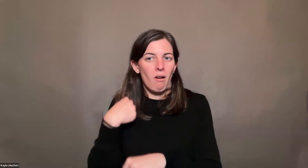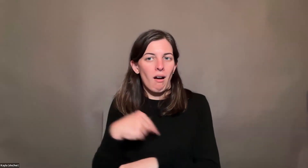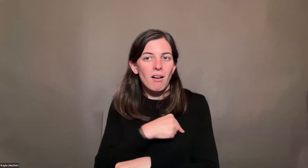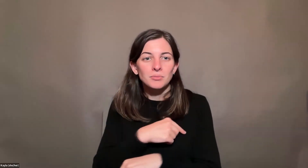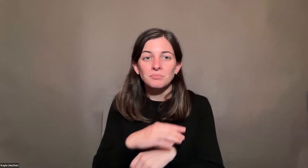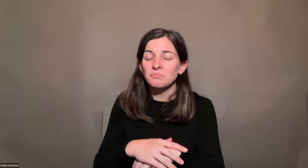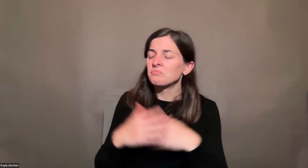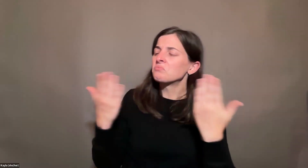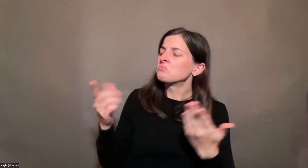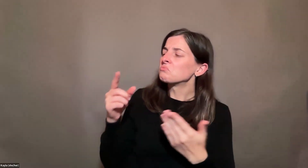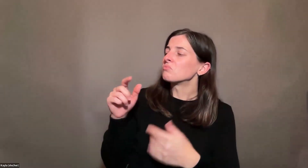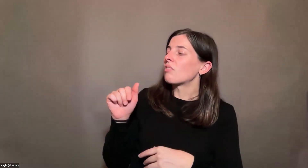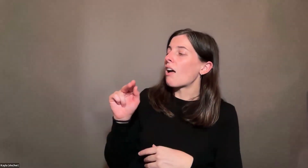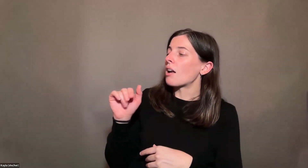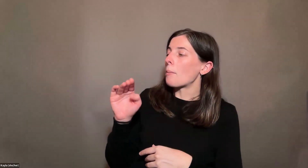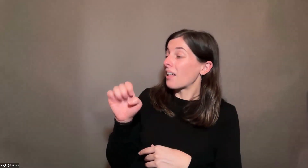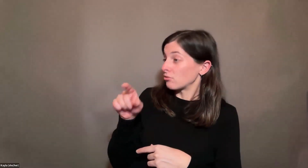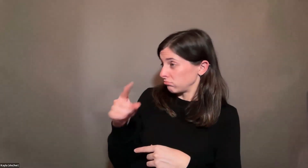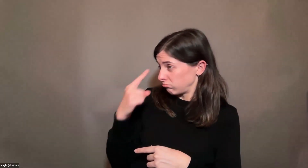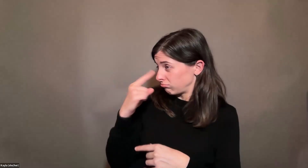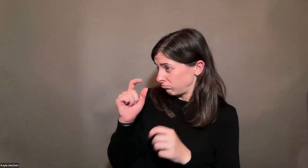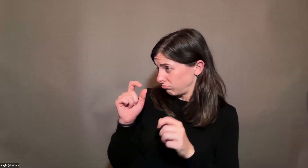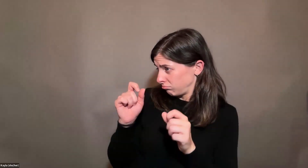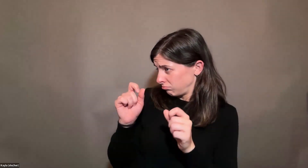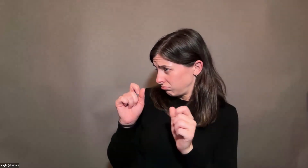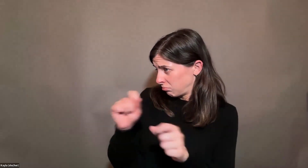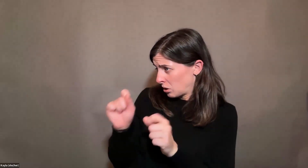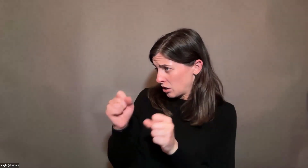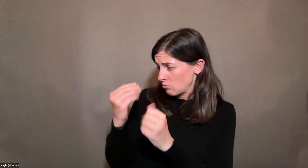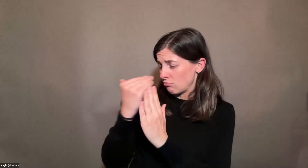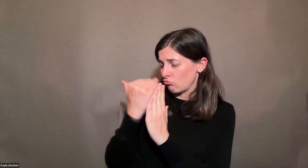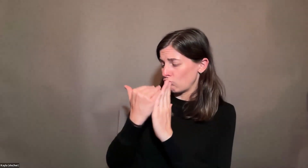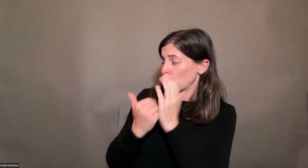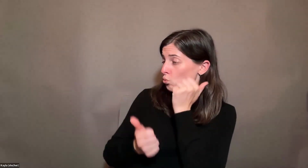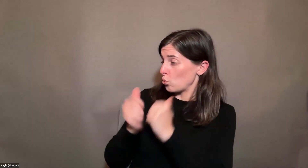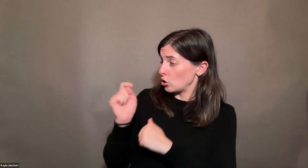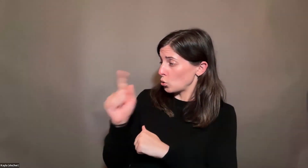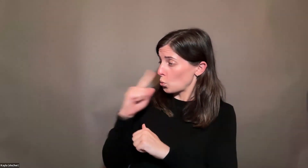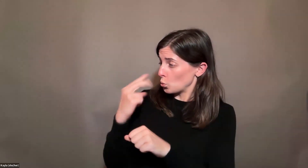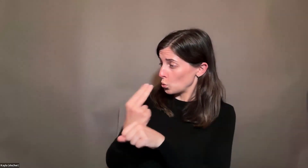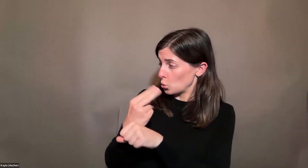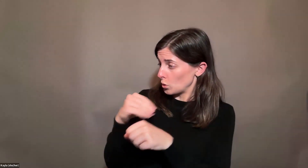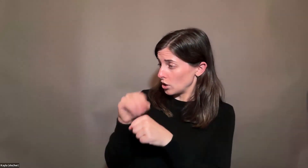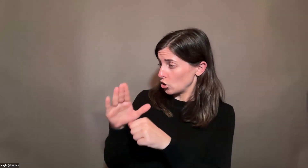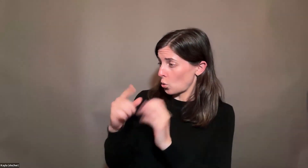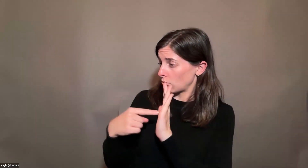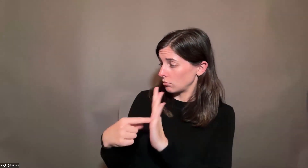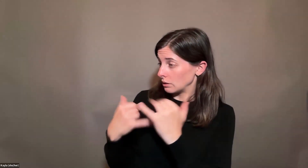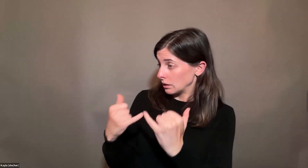for you to perhaps make a list of some of the tools that you were using in your demonstration today, and then perhaps we can have